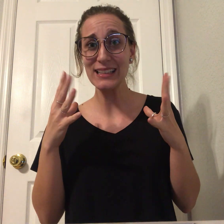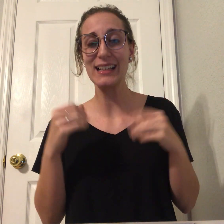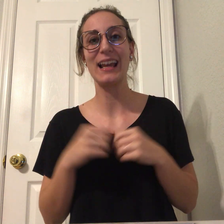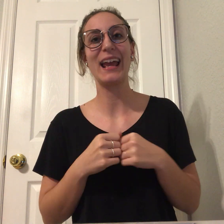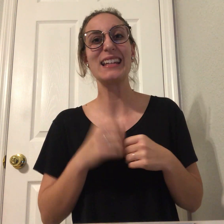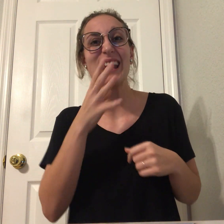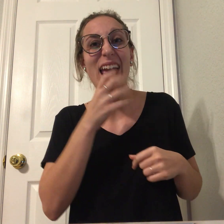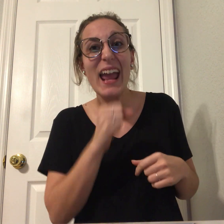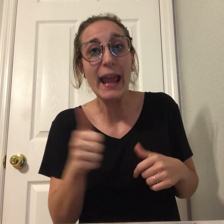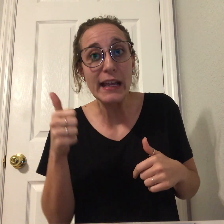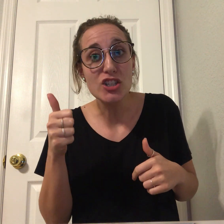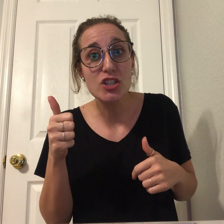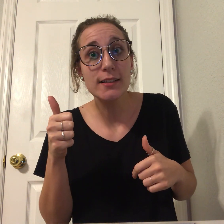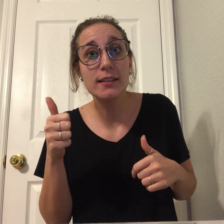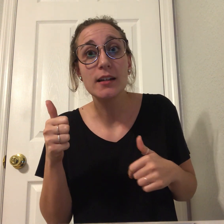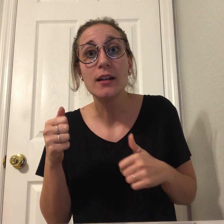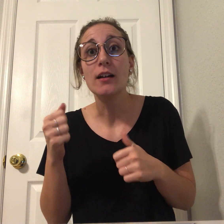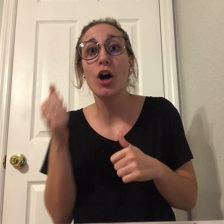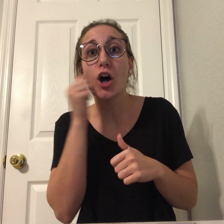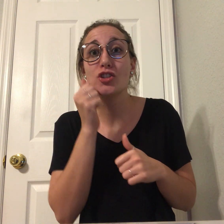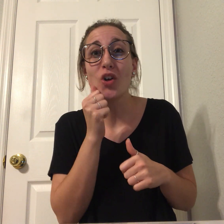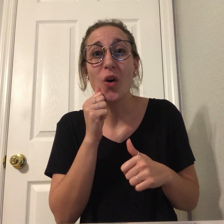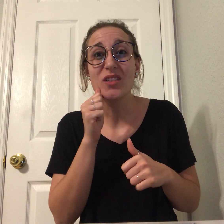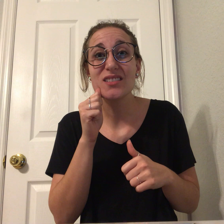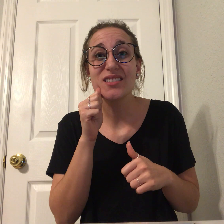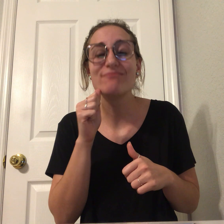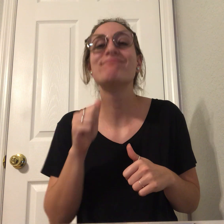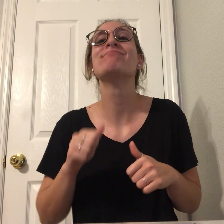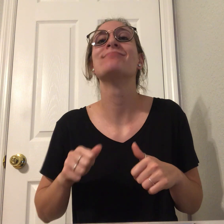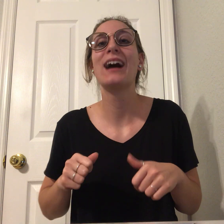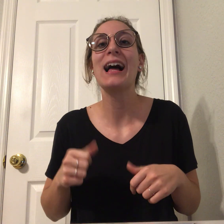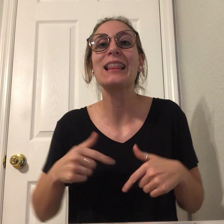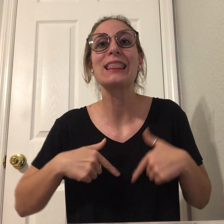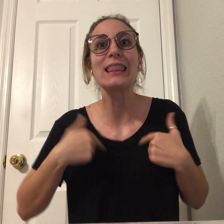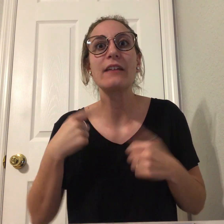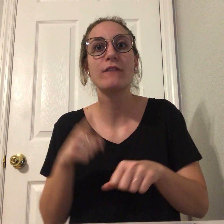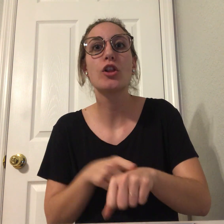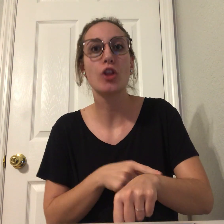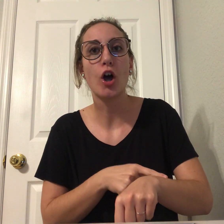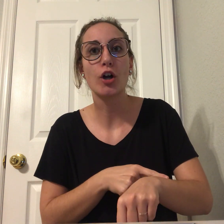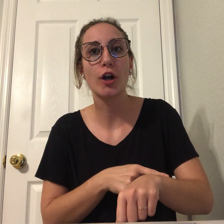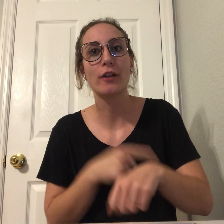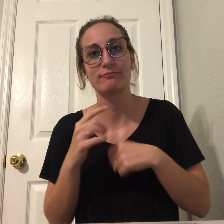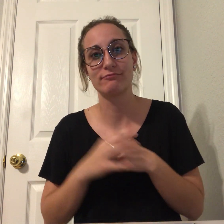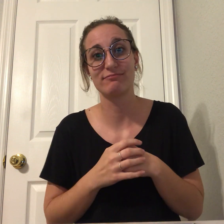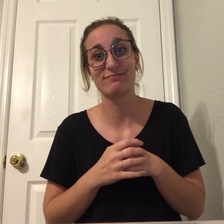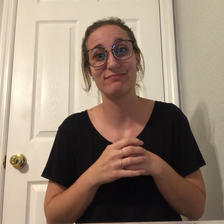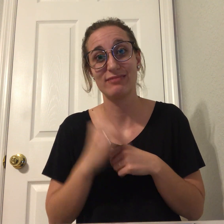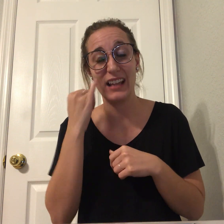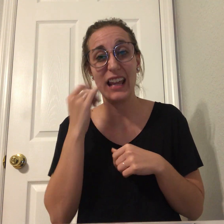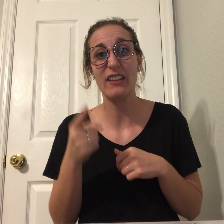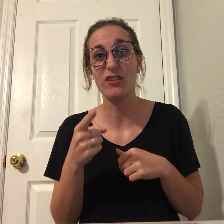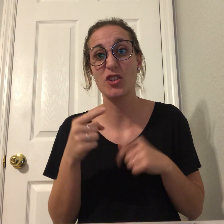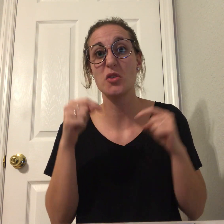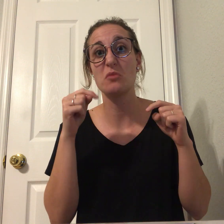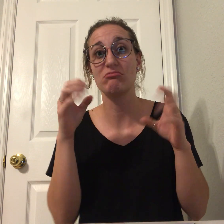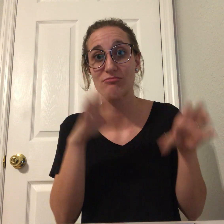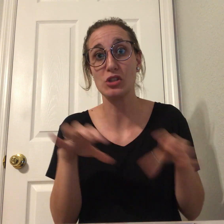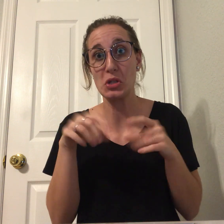more social connections. Again, one of the takeaways of the blue zones. But I just wanted to throw that one in there really quickly to show you that